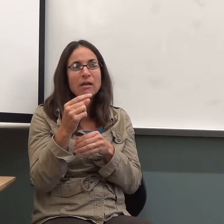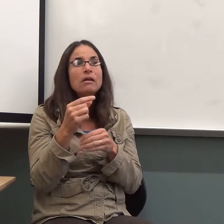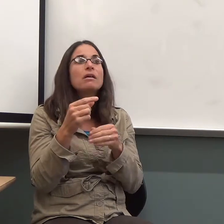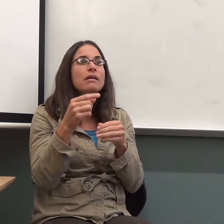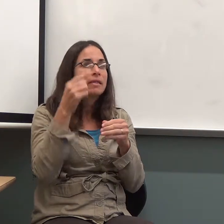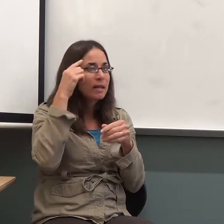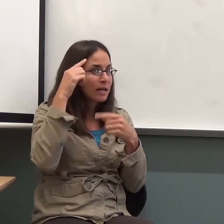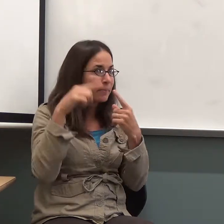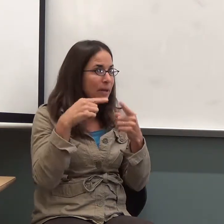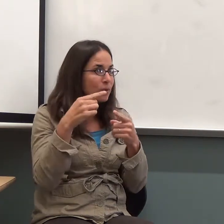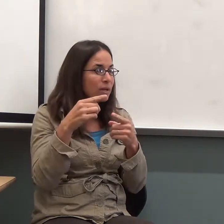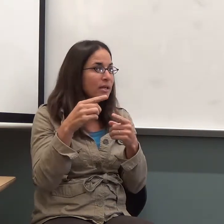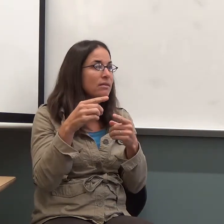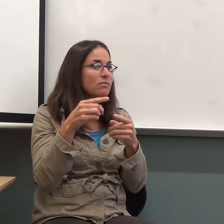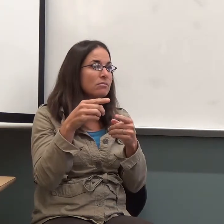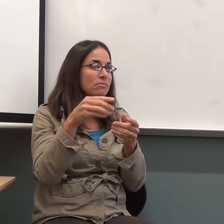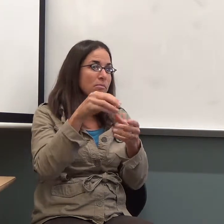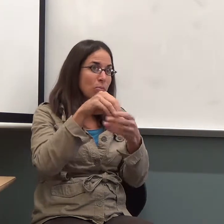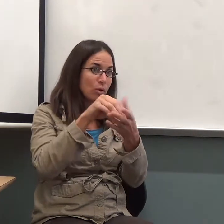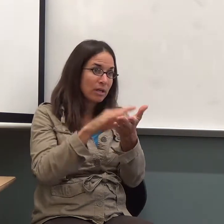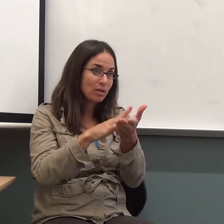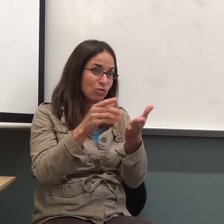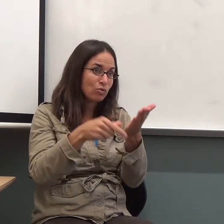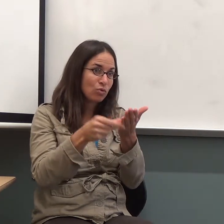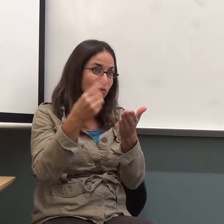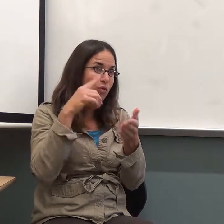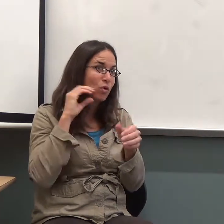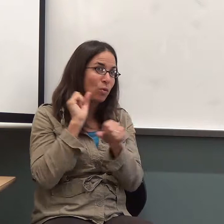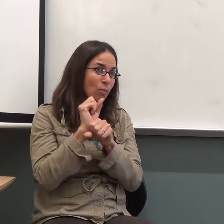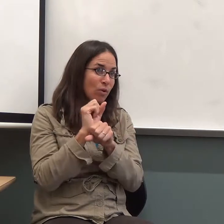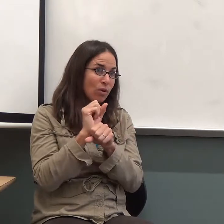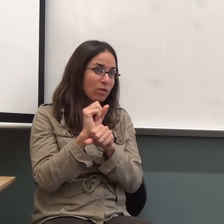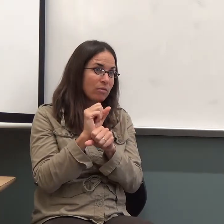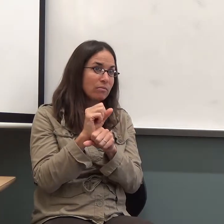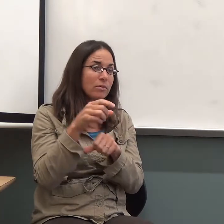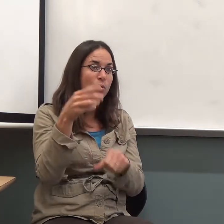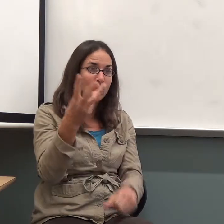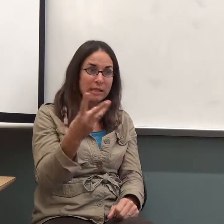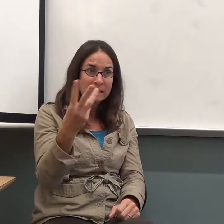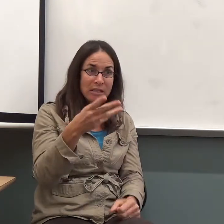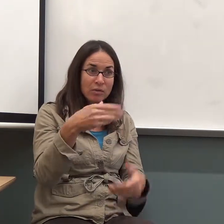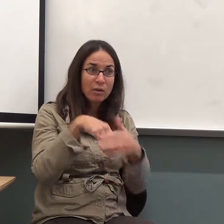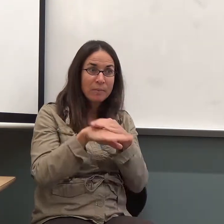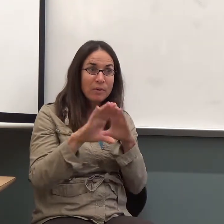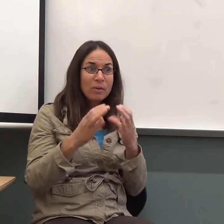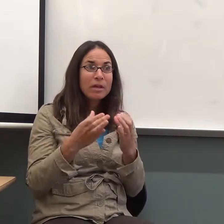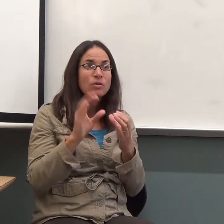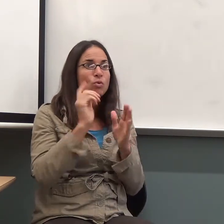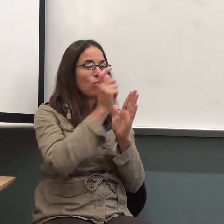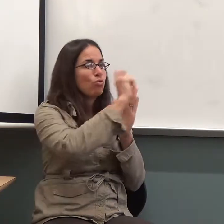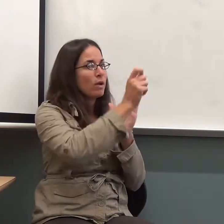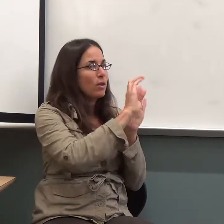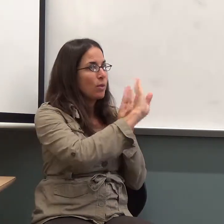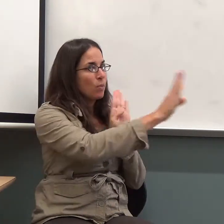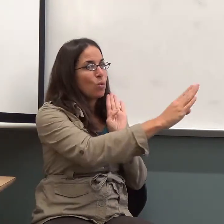homework. In your journals, and on Wednesday when you come into class, we will write on the board and see how we did.